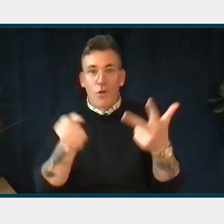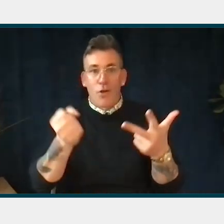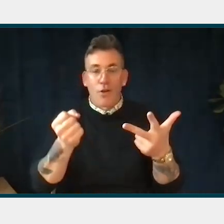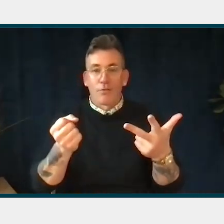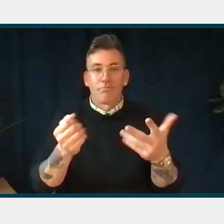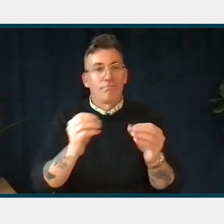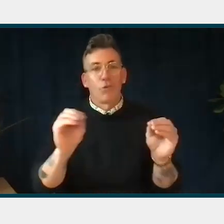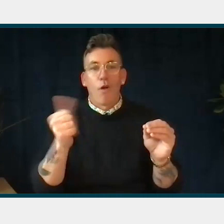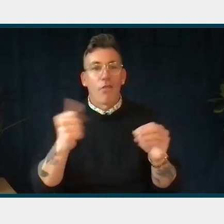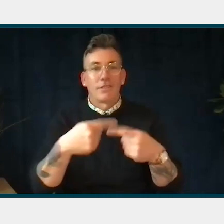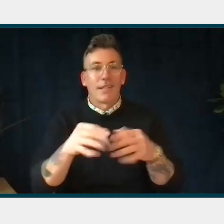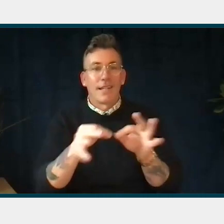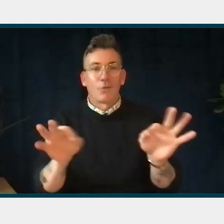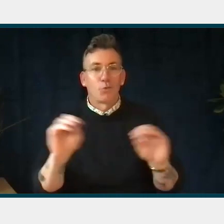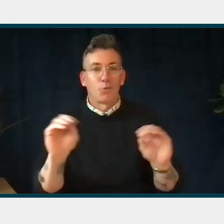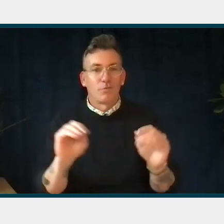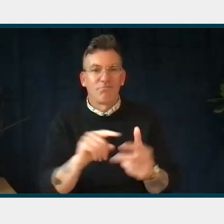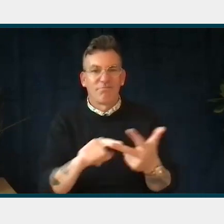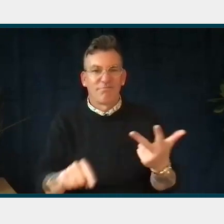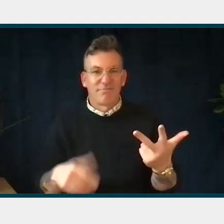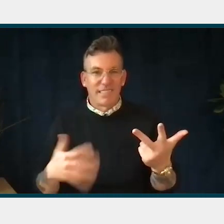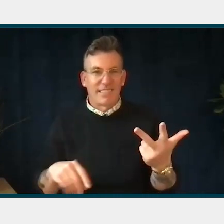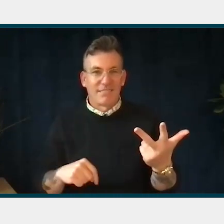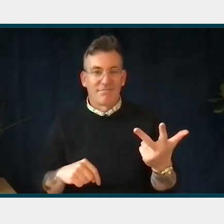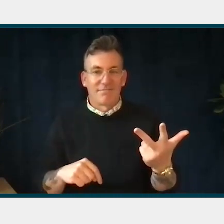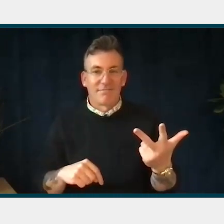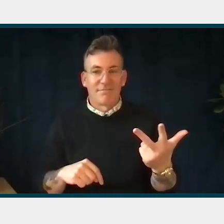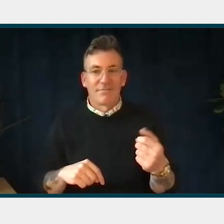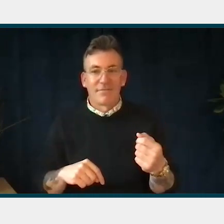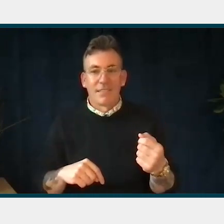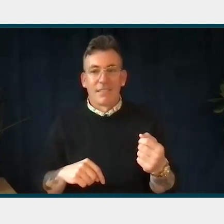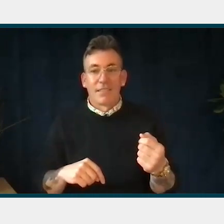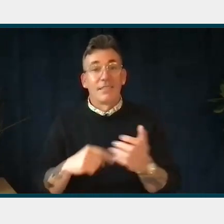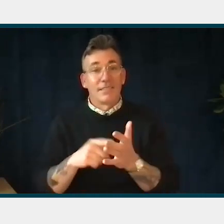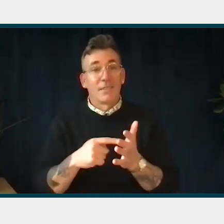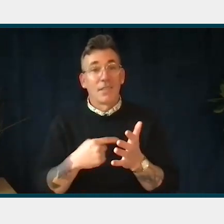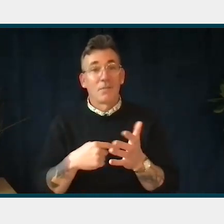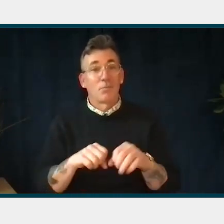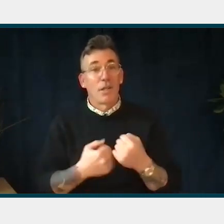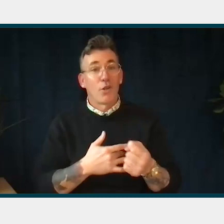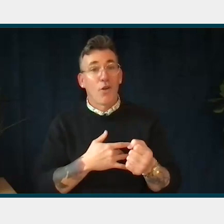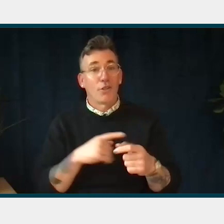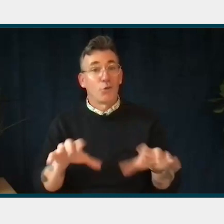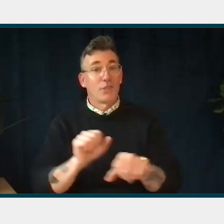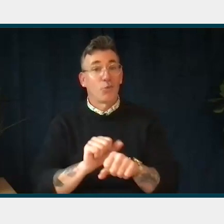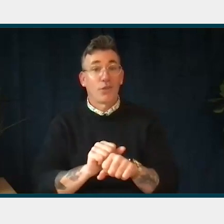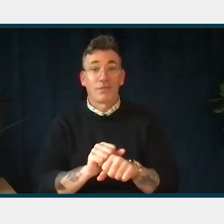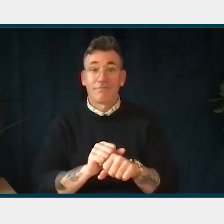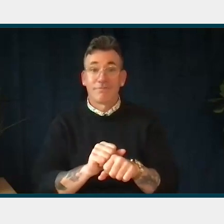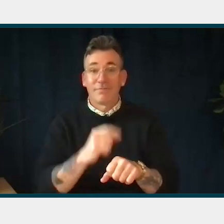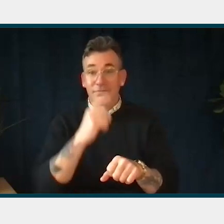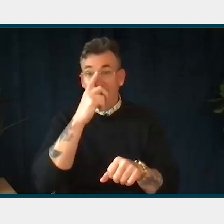That's it. Food, bed, car. There's no other sign language. That's it.